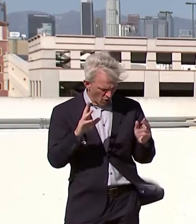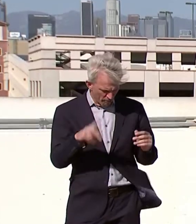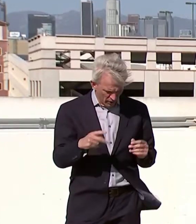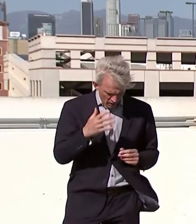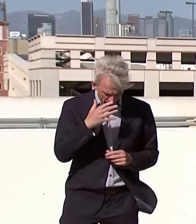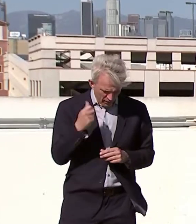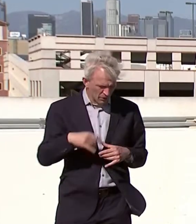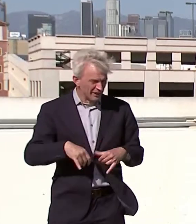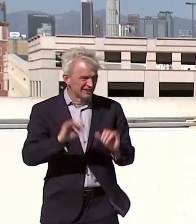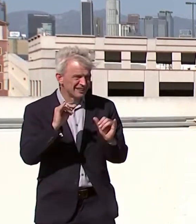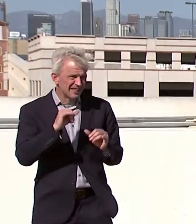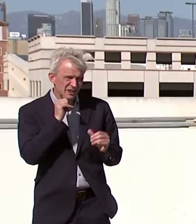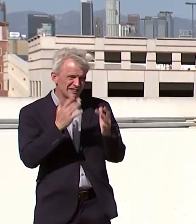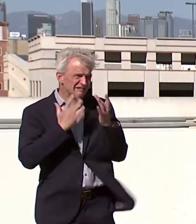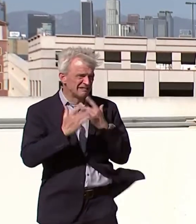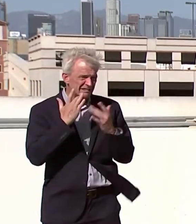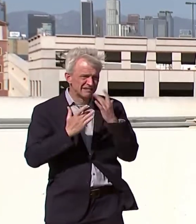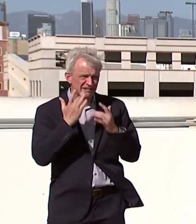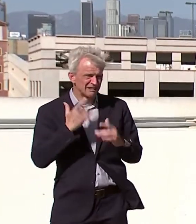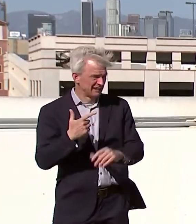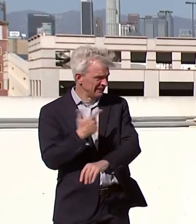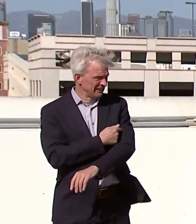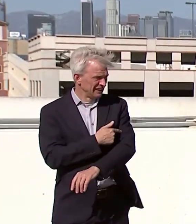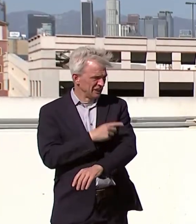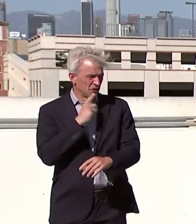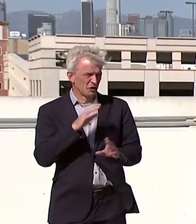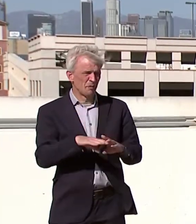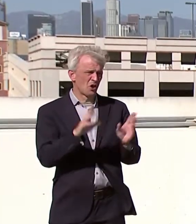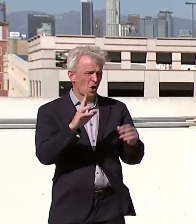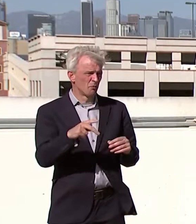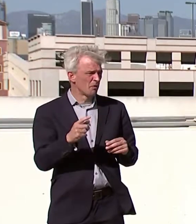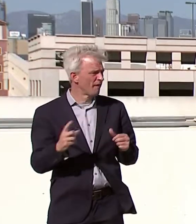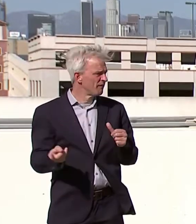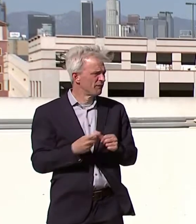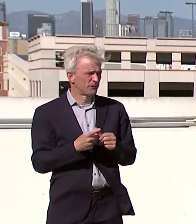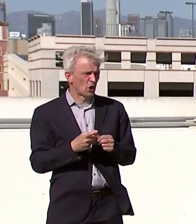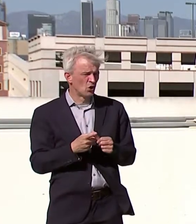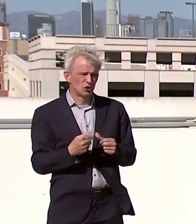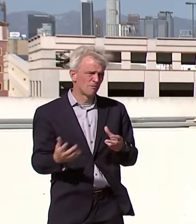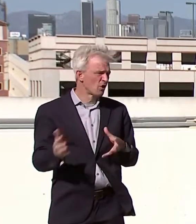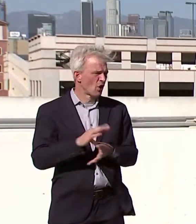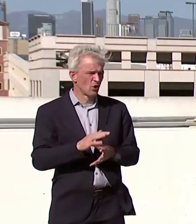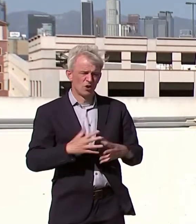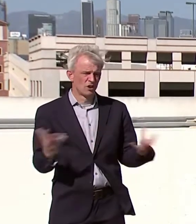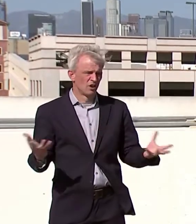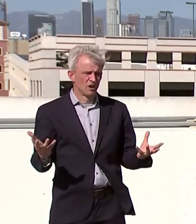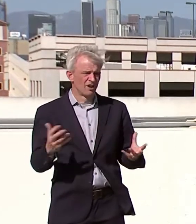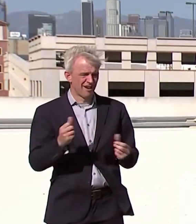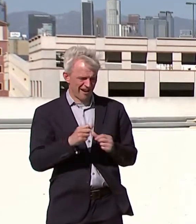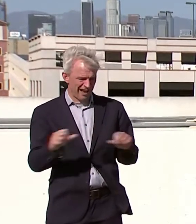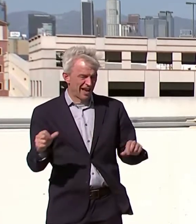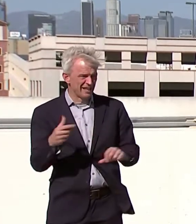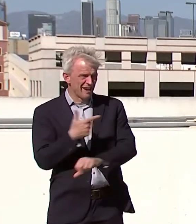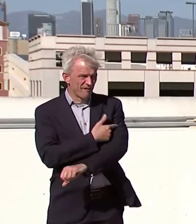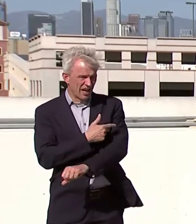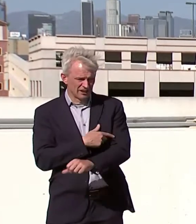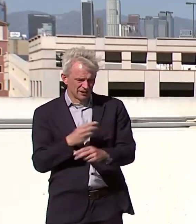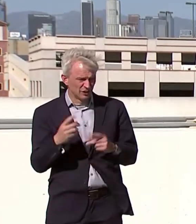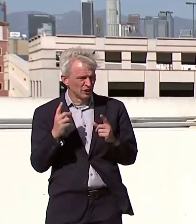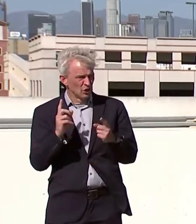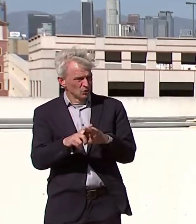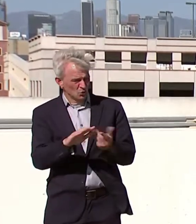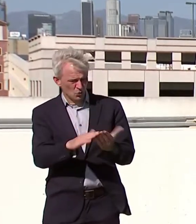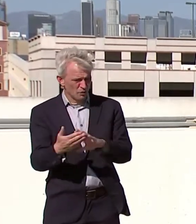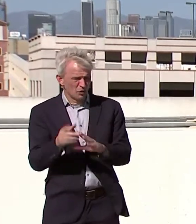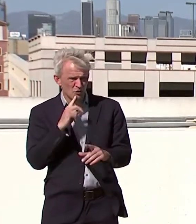be scarcity, to really open up by first prioritizing getting vaccine into the communities that are the hardest hit. So if we've